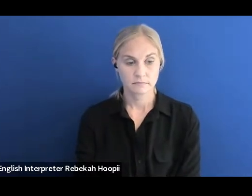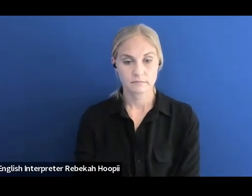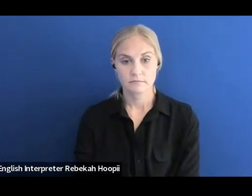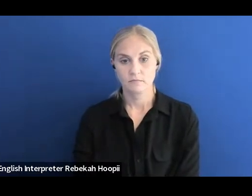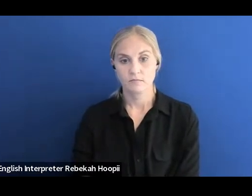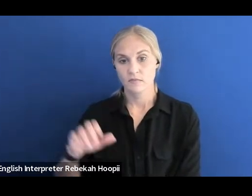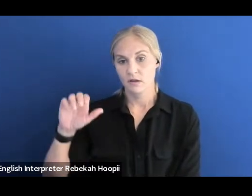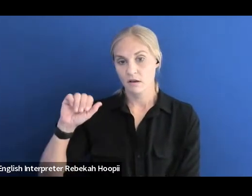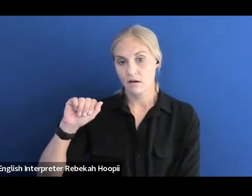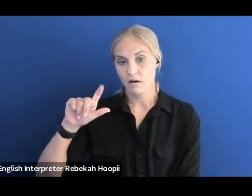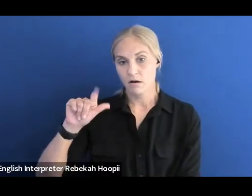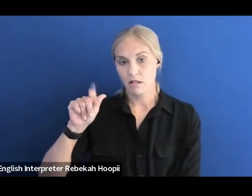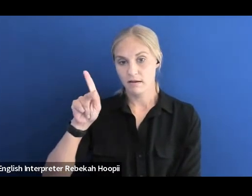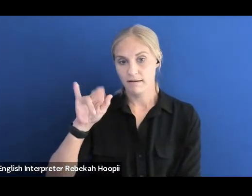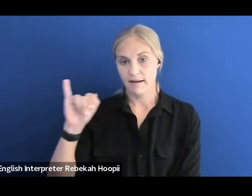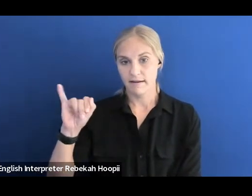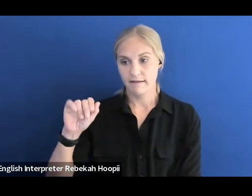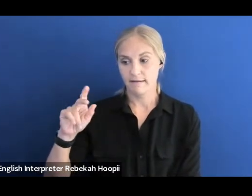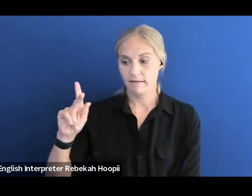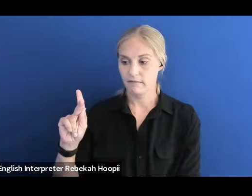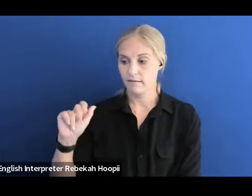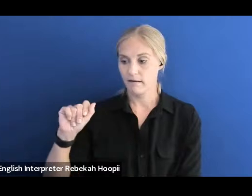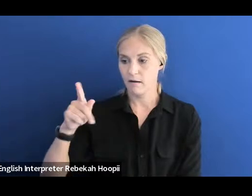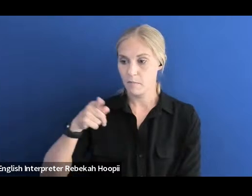Alakai Kapanui,